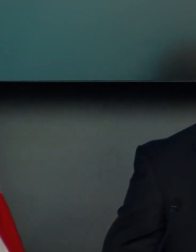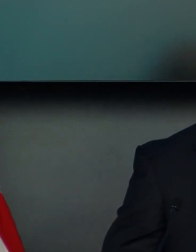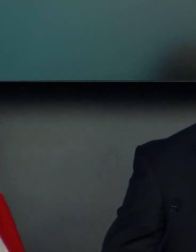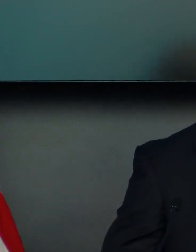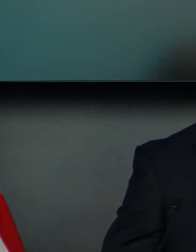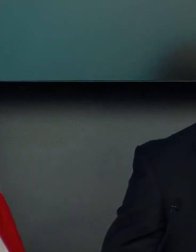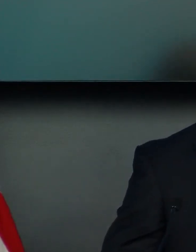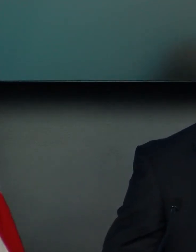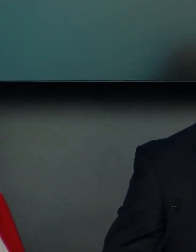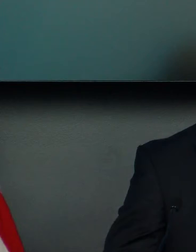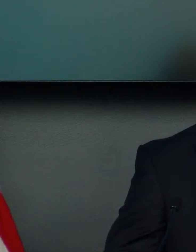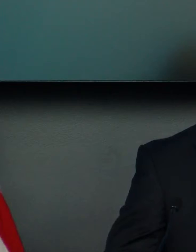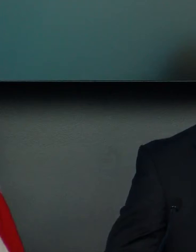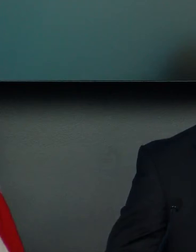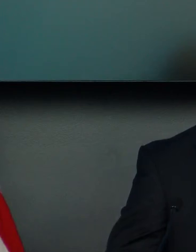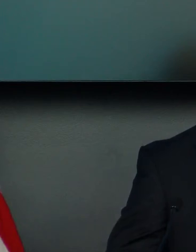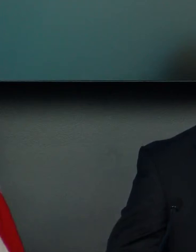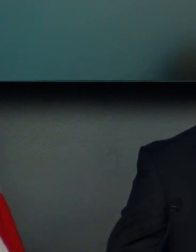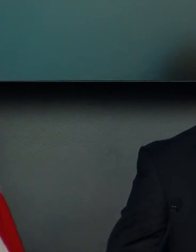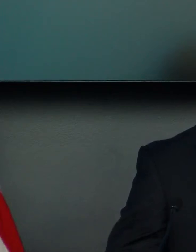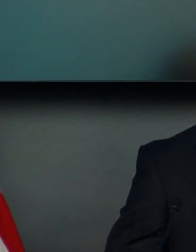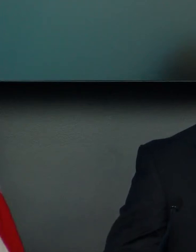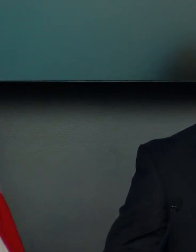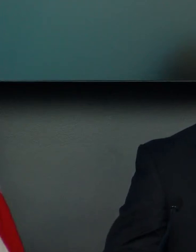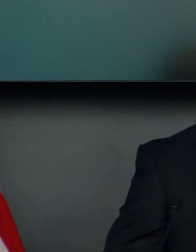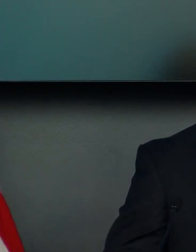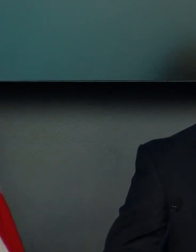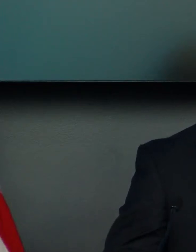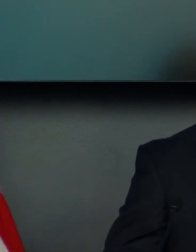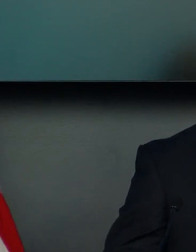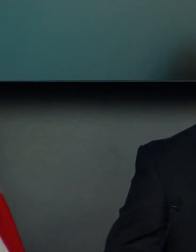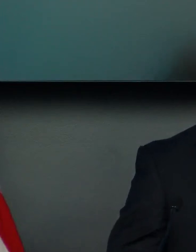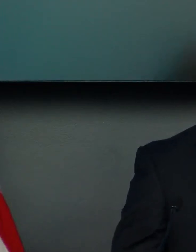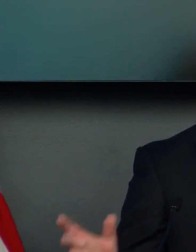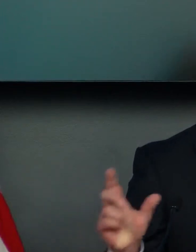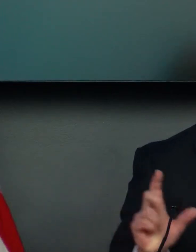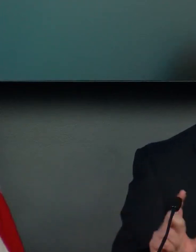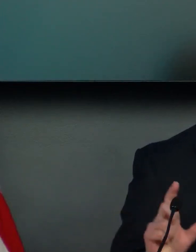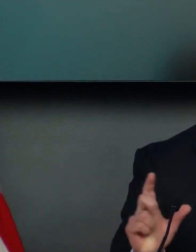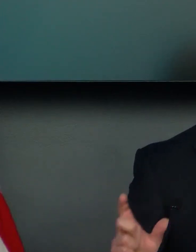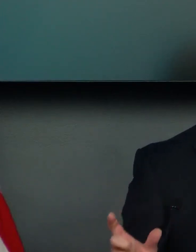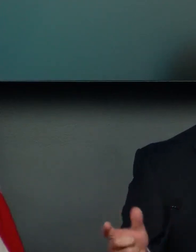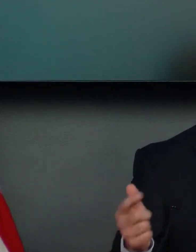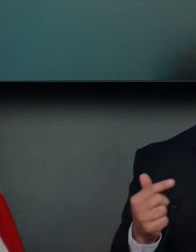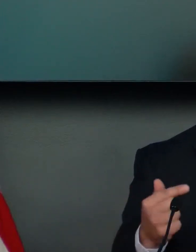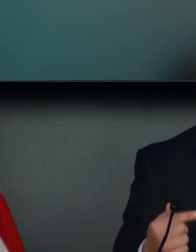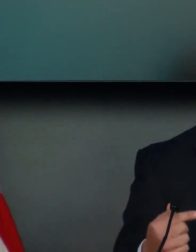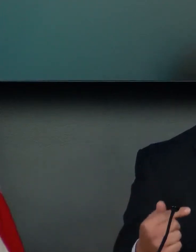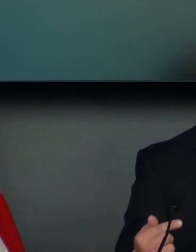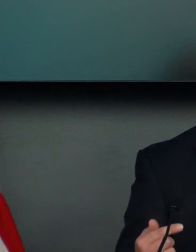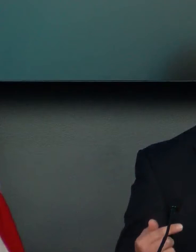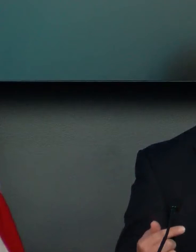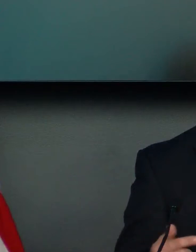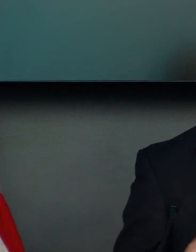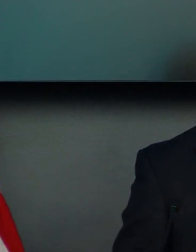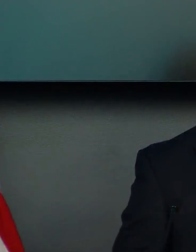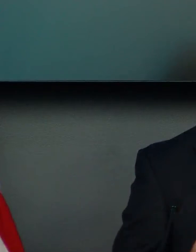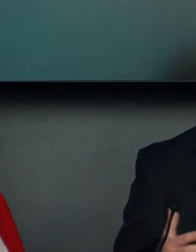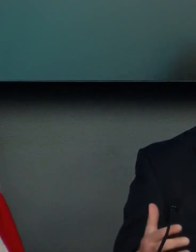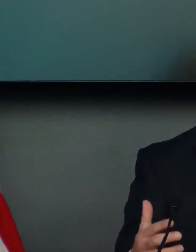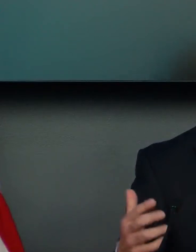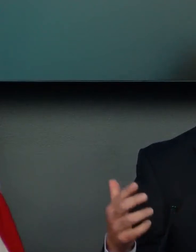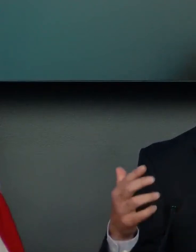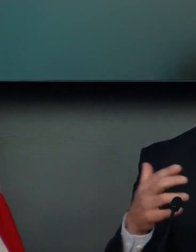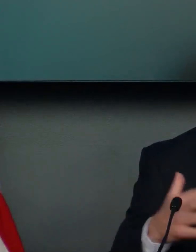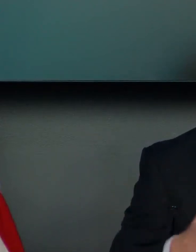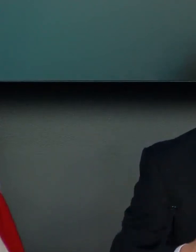age group, and quite frankly, it's one of the lowest age groups in terms of the percentage that are actually vaccinated. So this